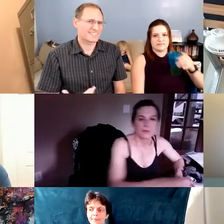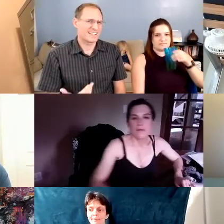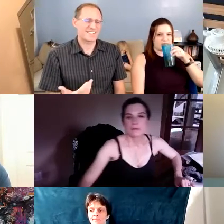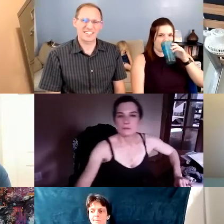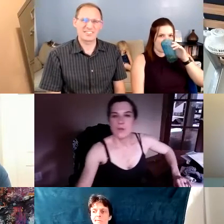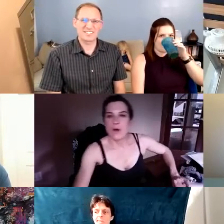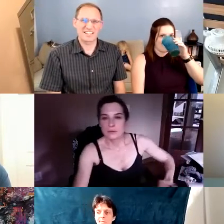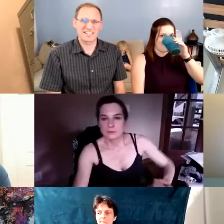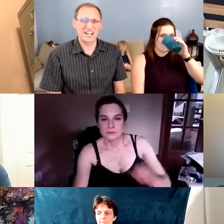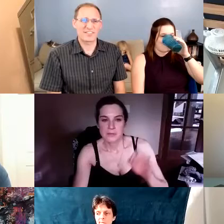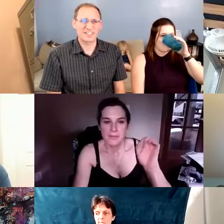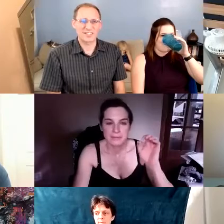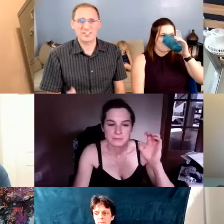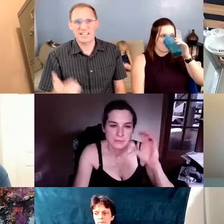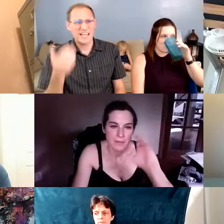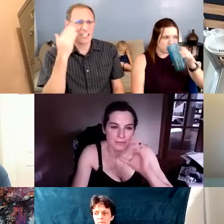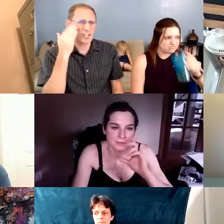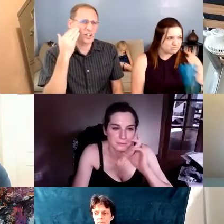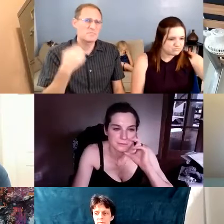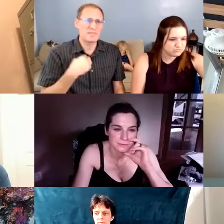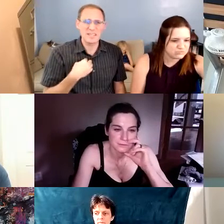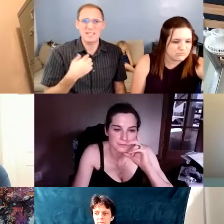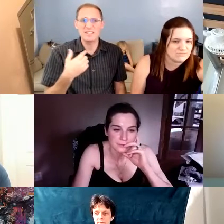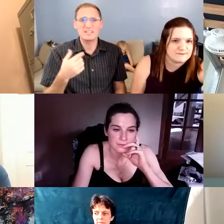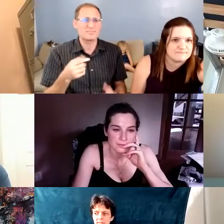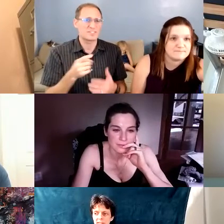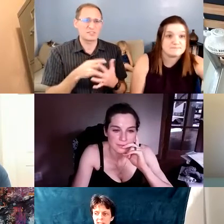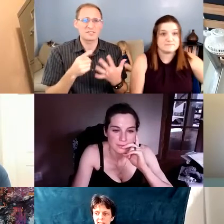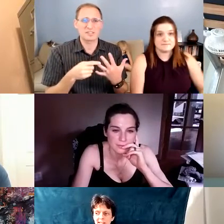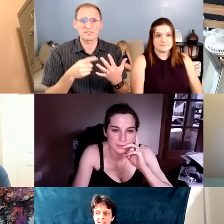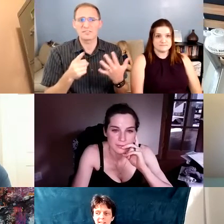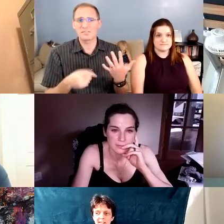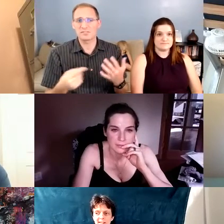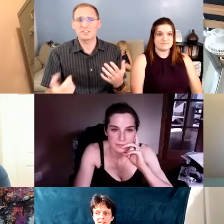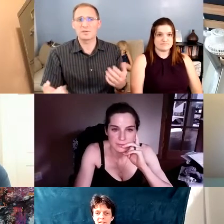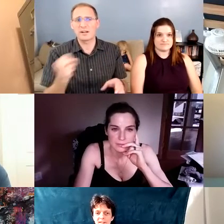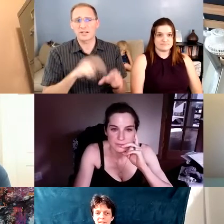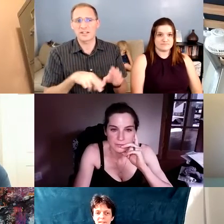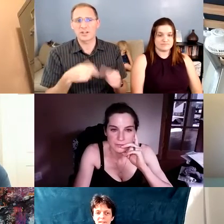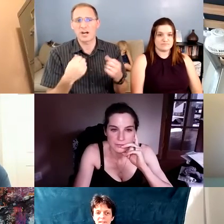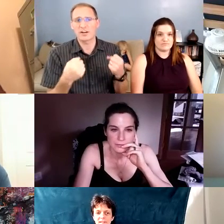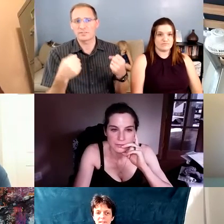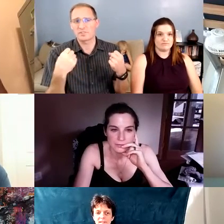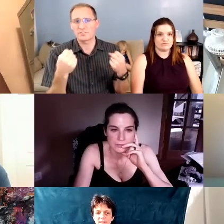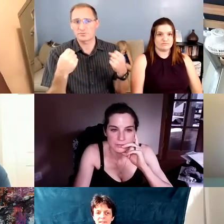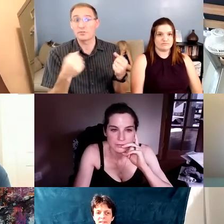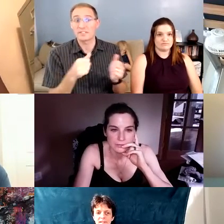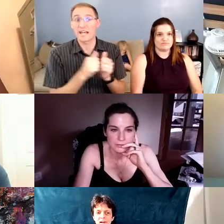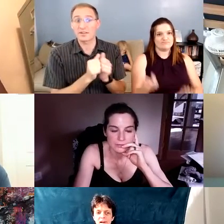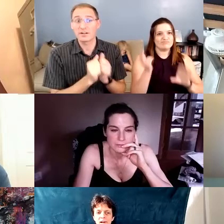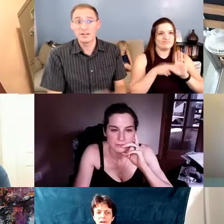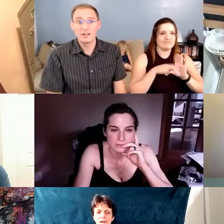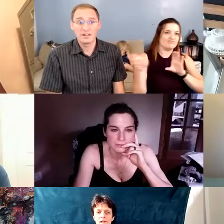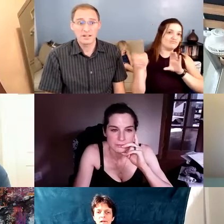But like, I don't know, like usually like in conversation, like, yeah, me, so-and-so, so-and-so, so-and-so, we all got in the car and we drove